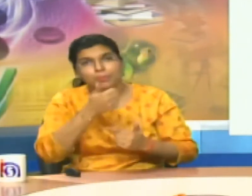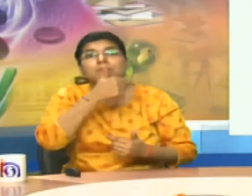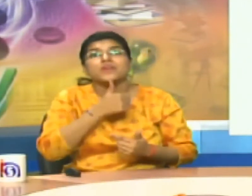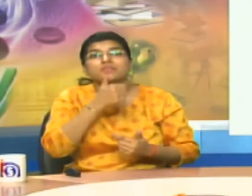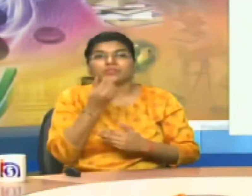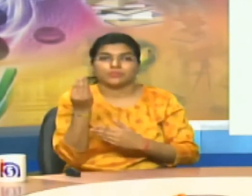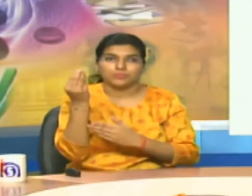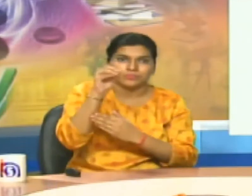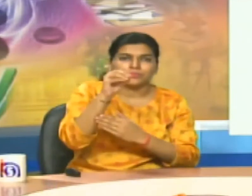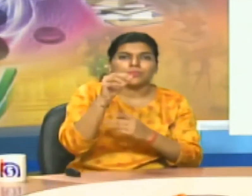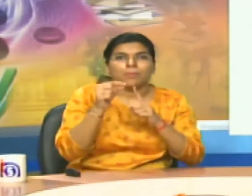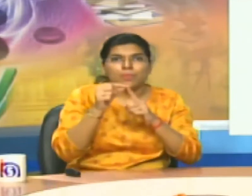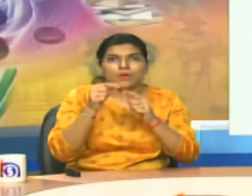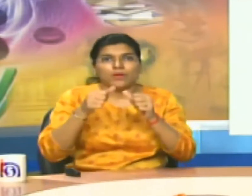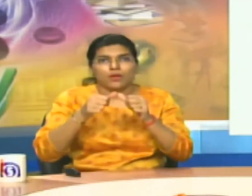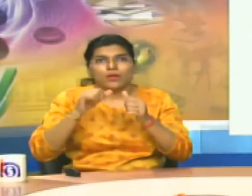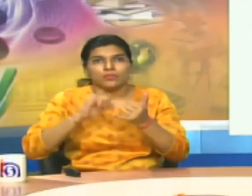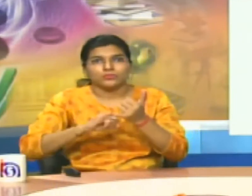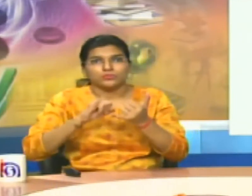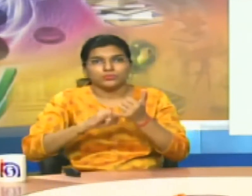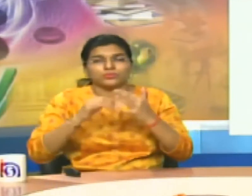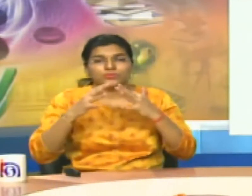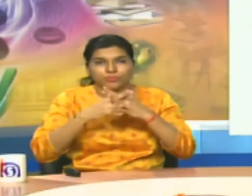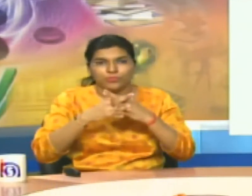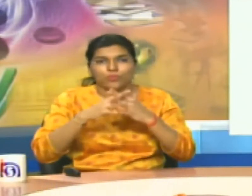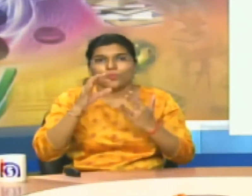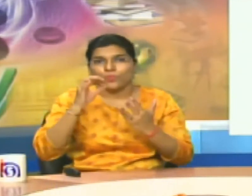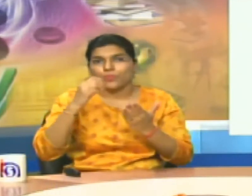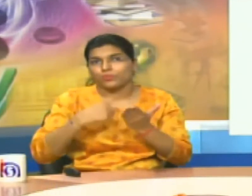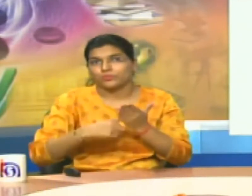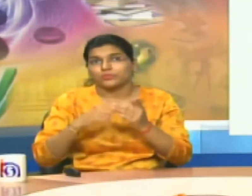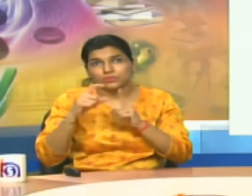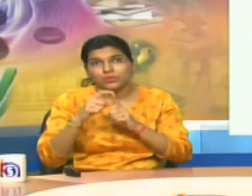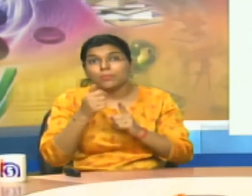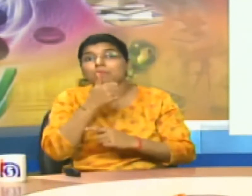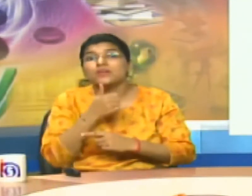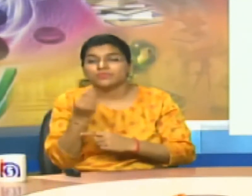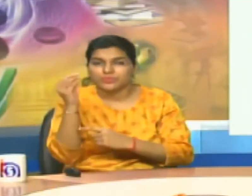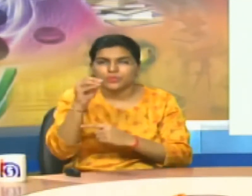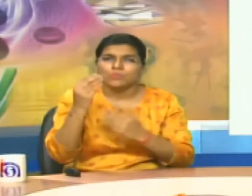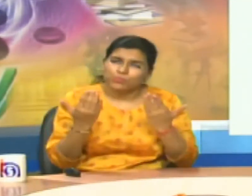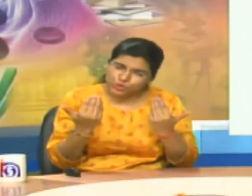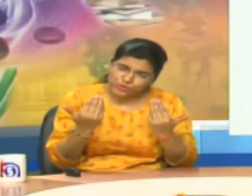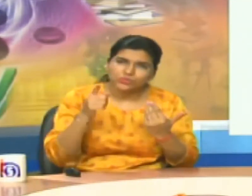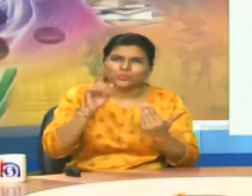There are different ways to enter a password in the protect sheet.